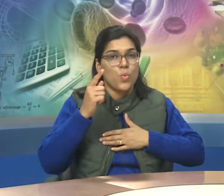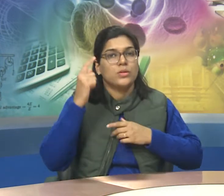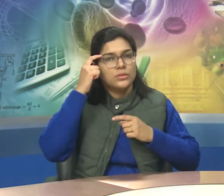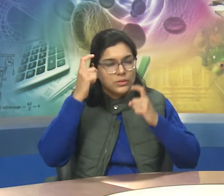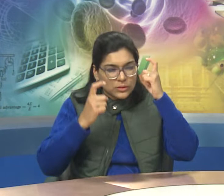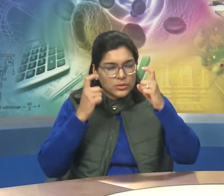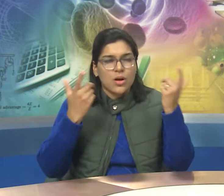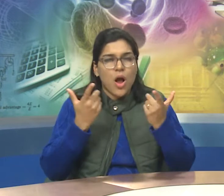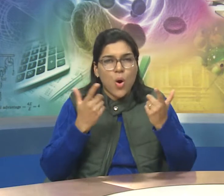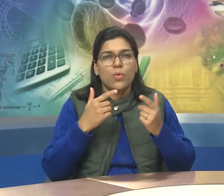One must